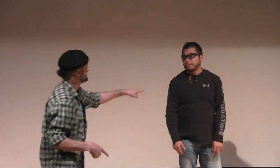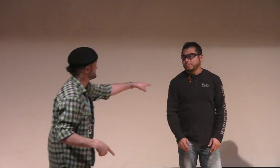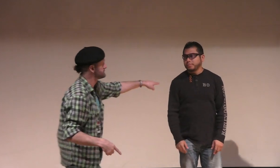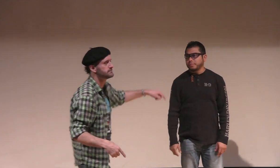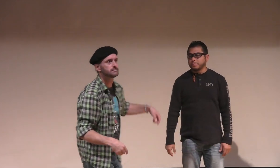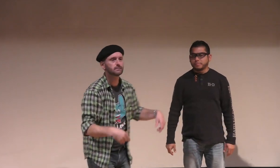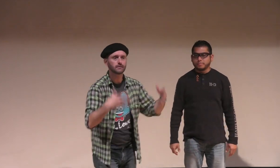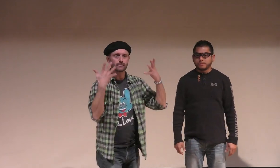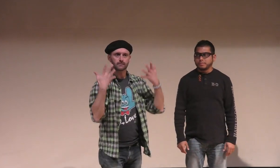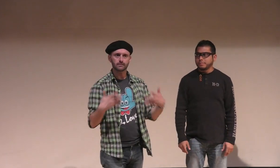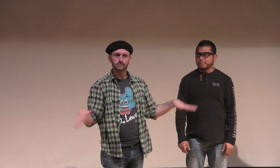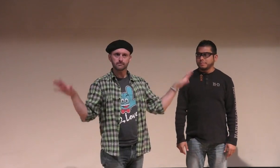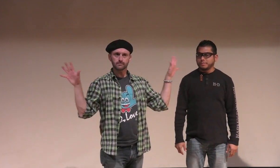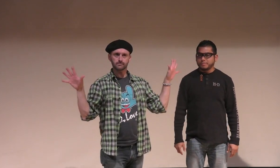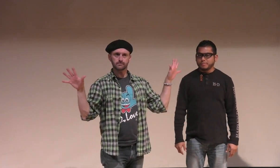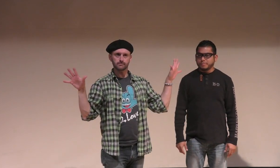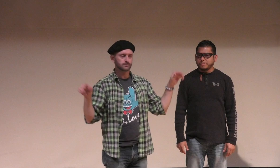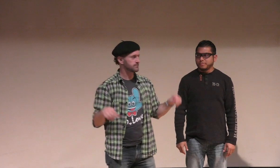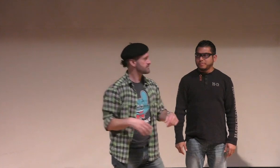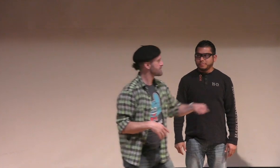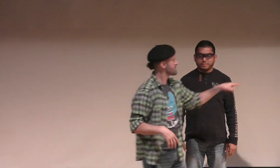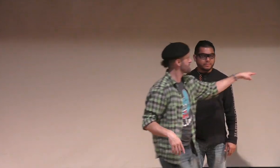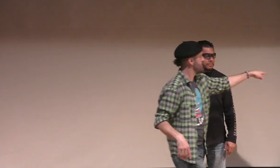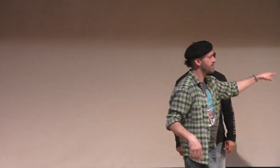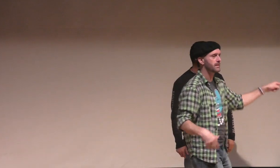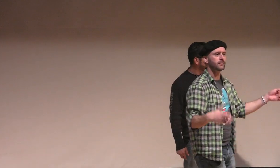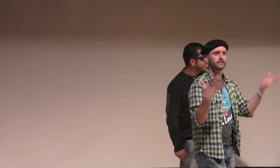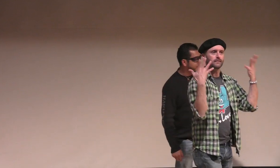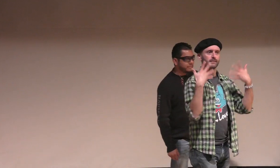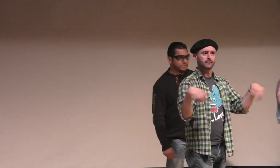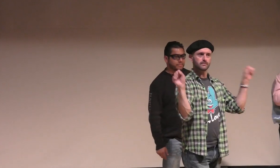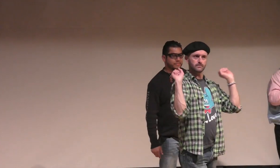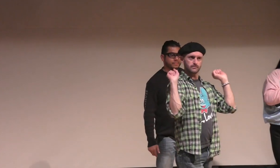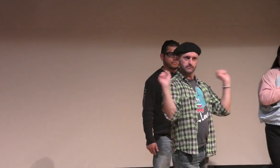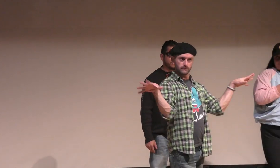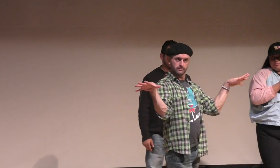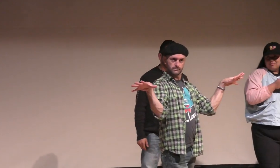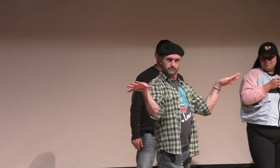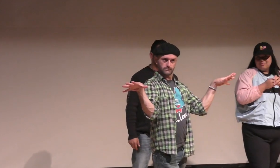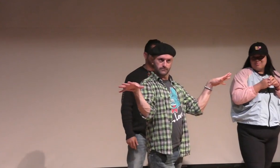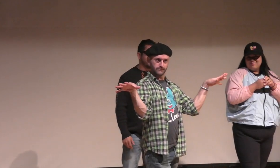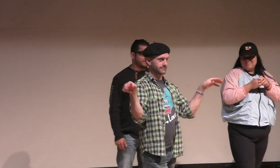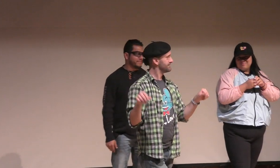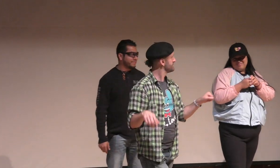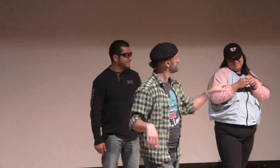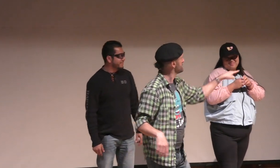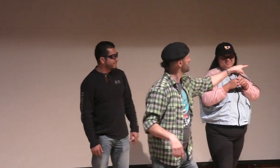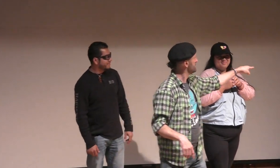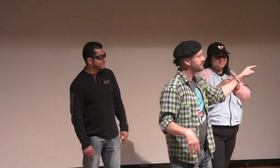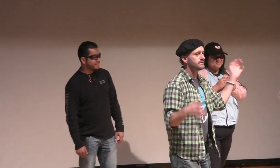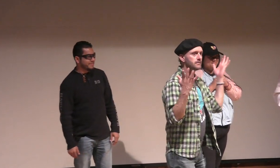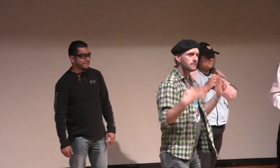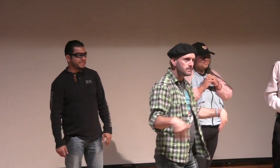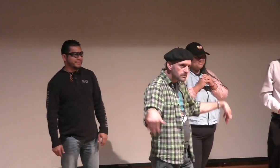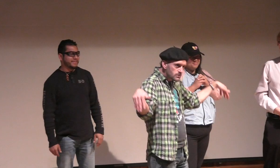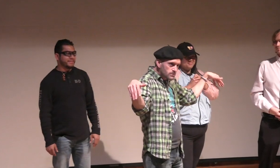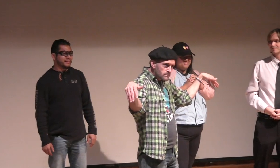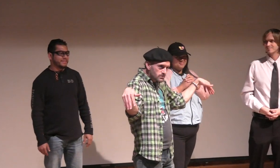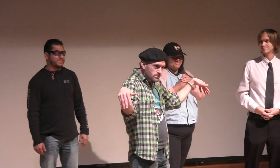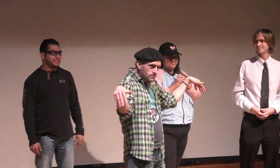It's interesting how he did the wings and how she did the wings. And his were like